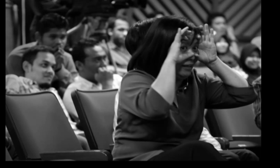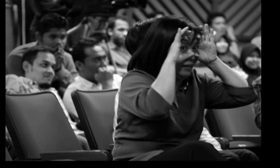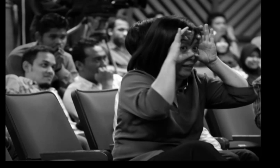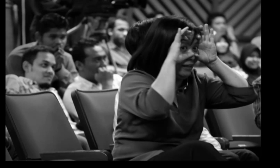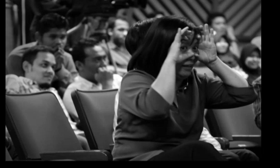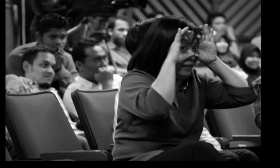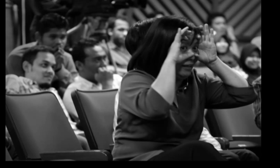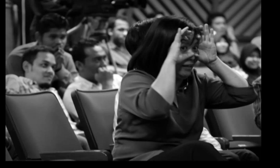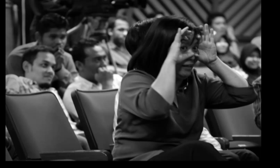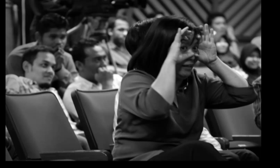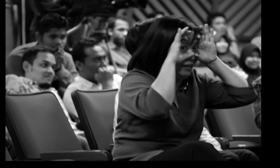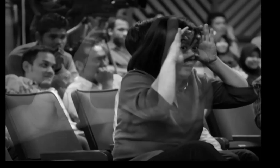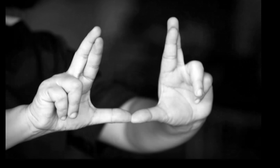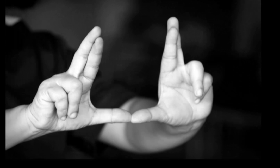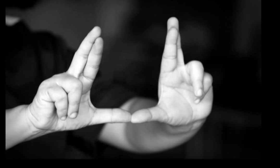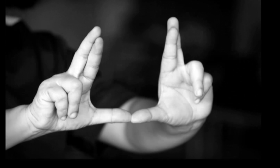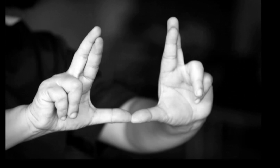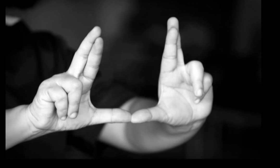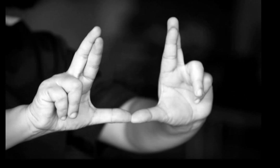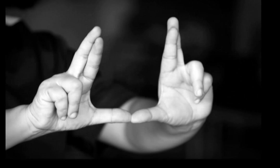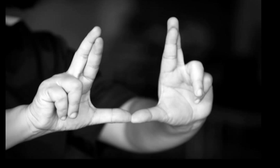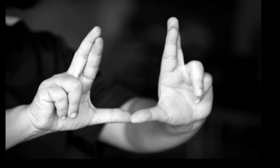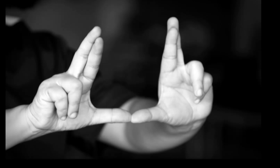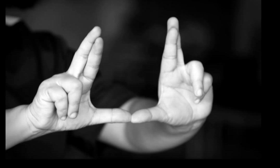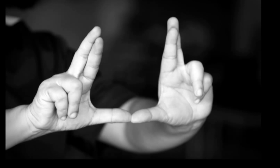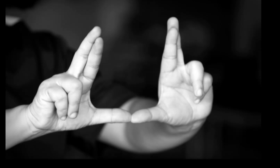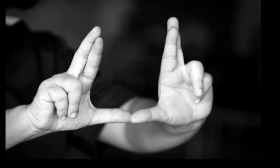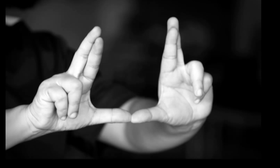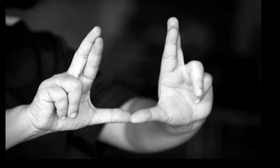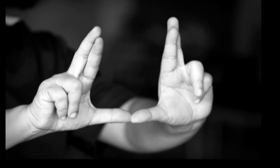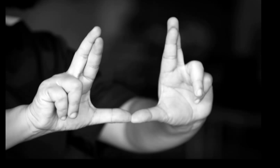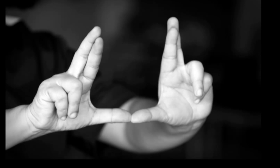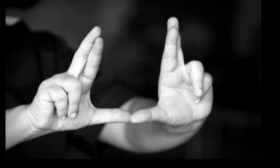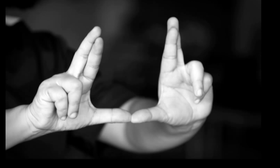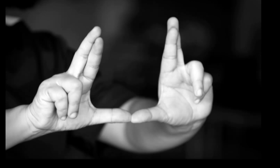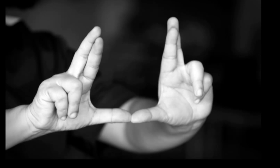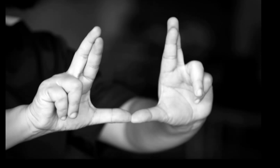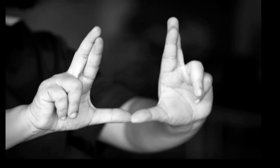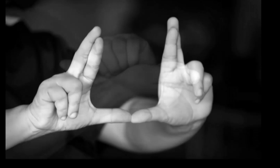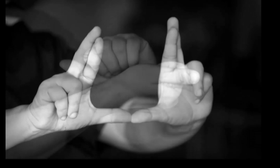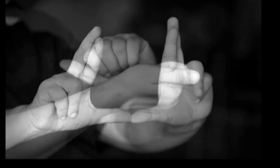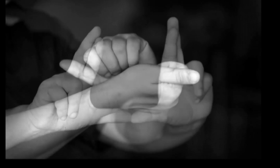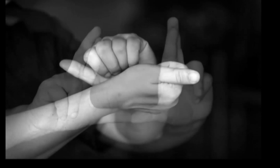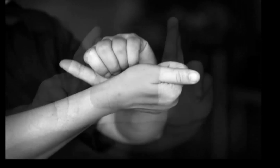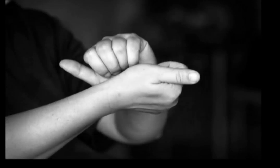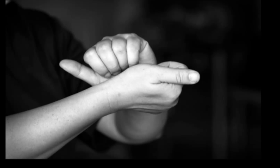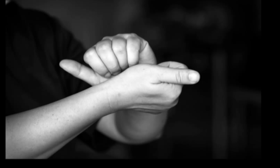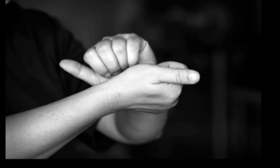rather if we can provide that kind of thing. And there is also the mindset that the sign language interpreting